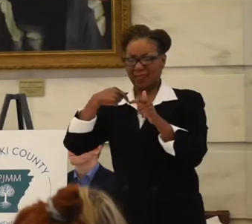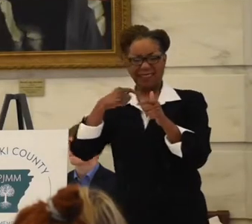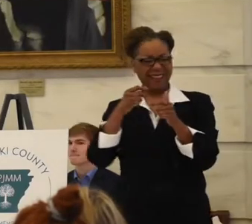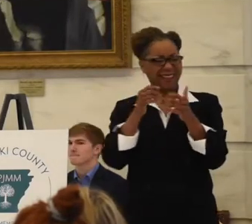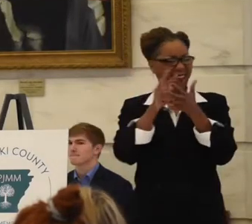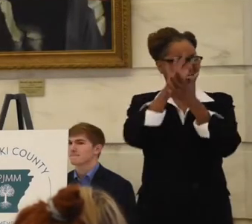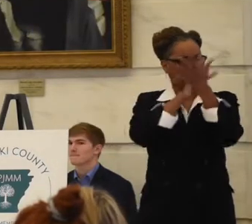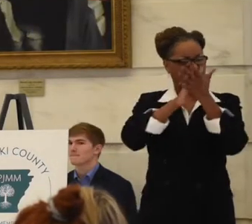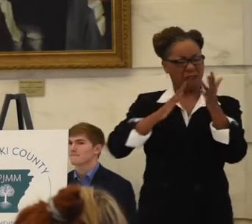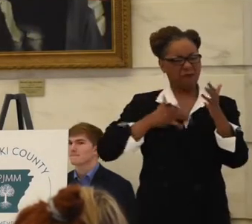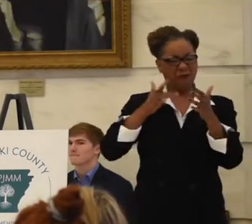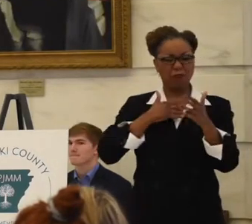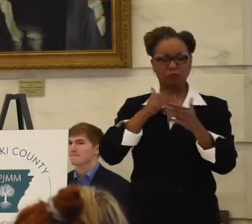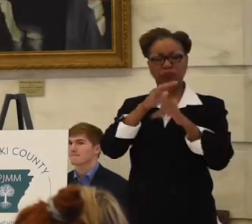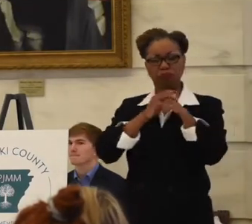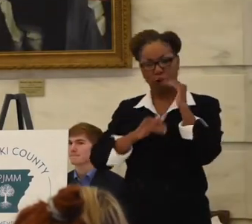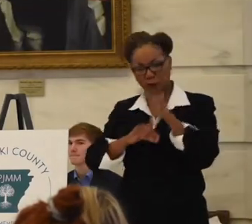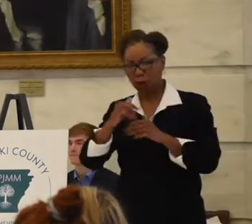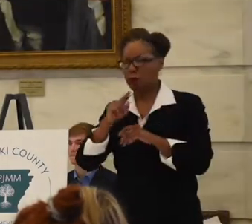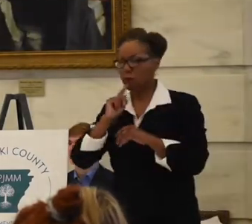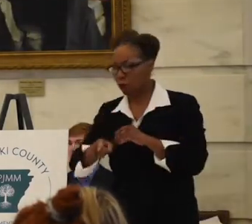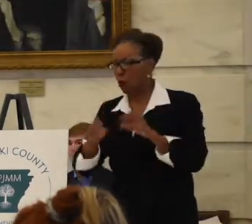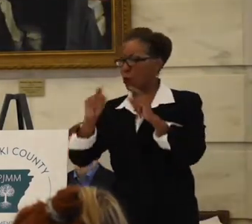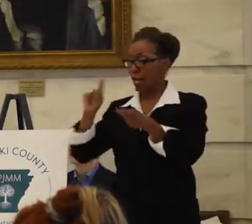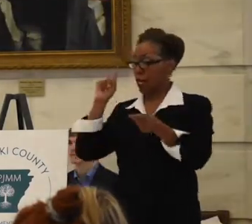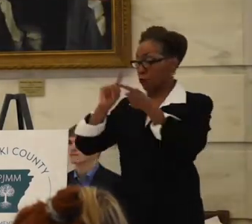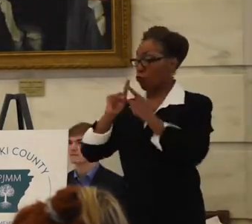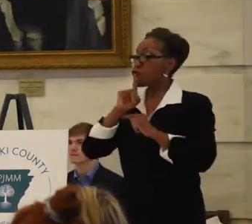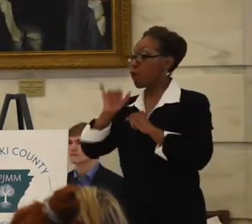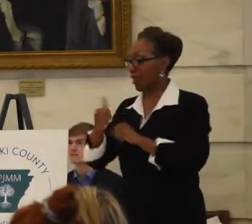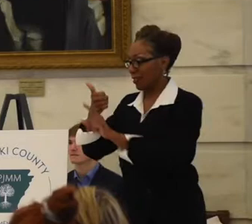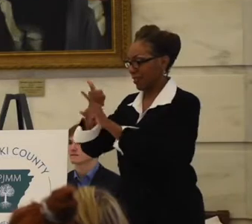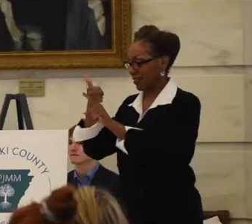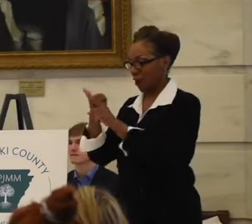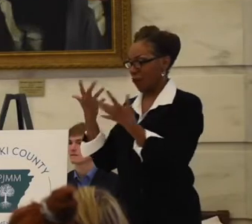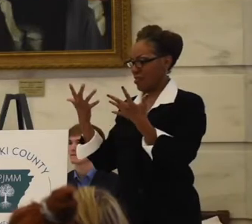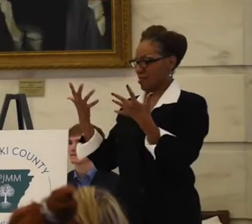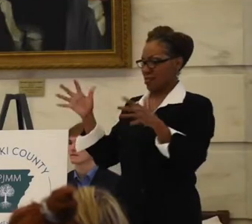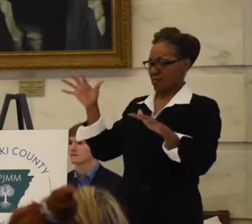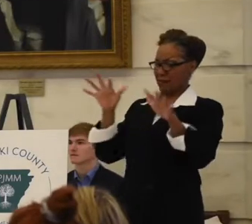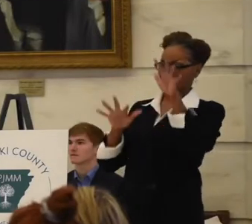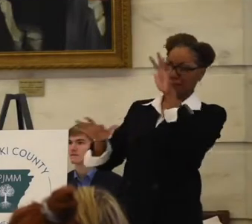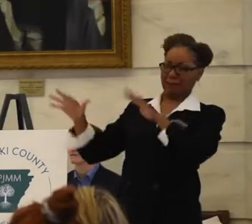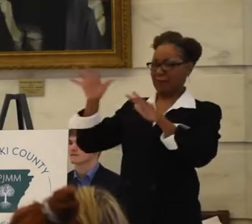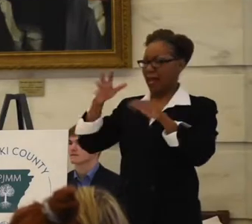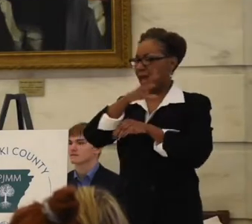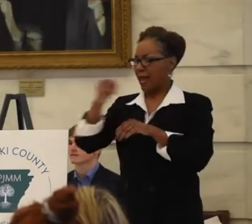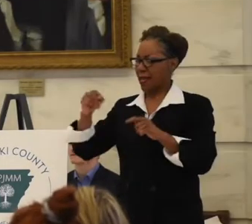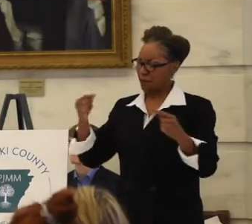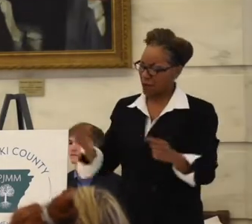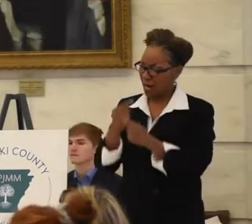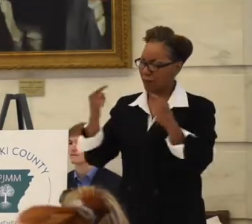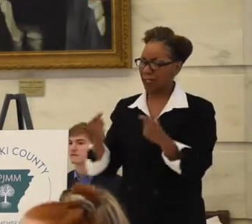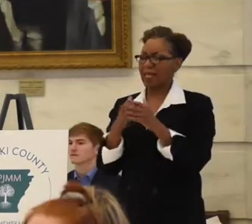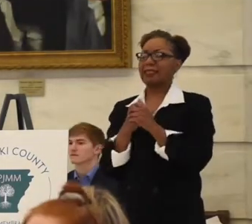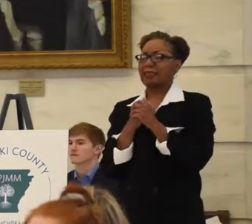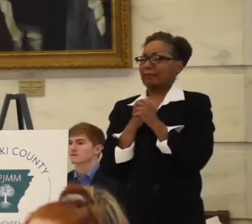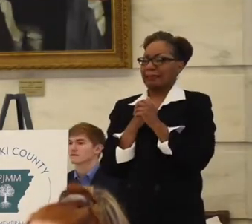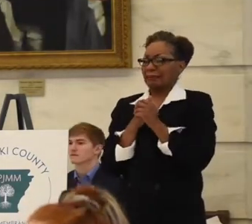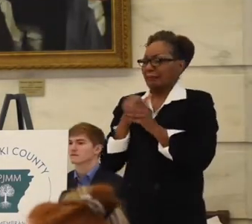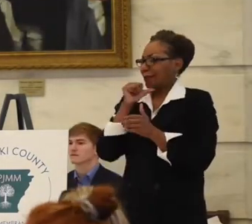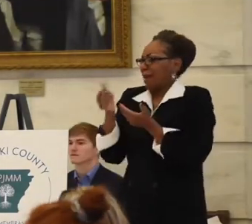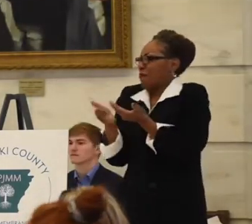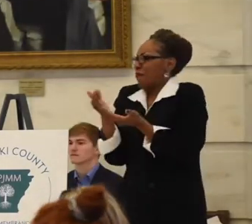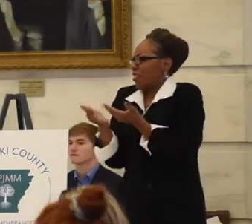so certain and so comfortable to a reality that felt so disorienting and so painfully